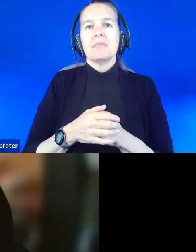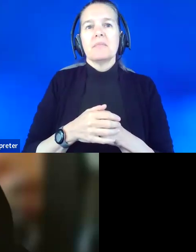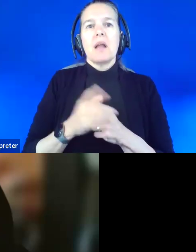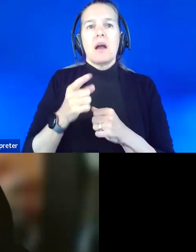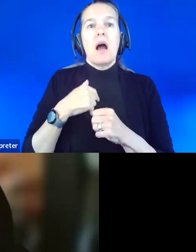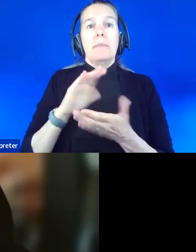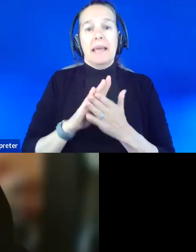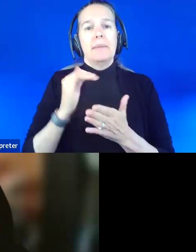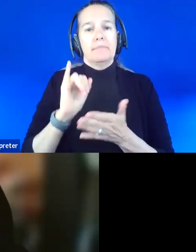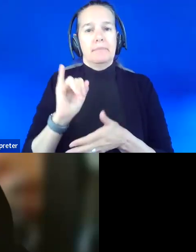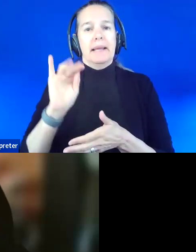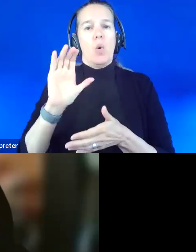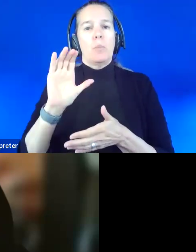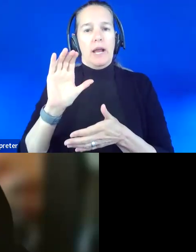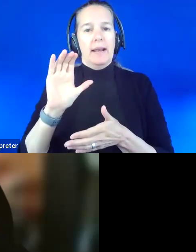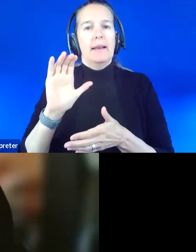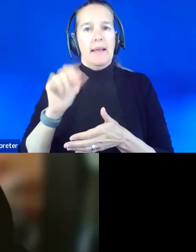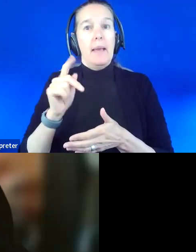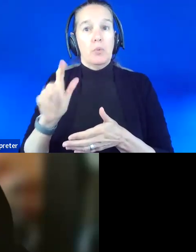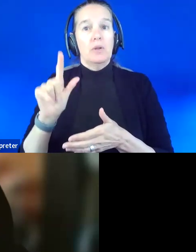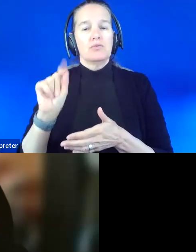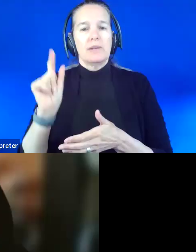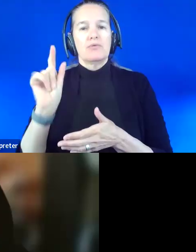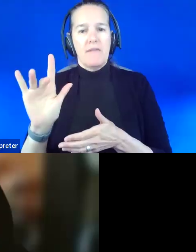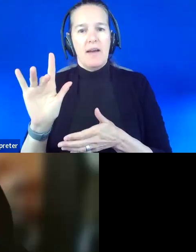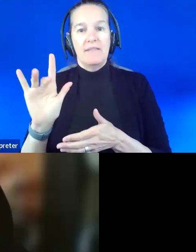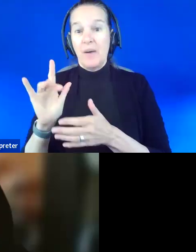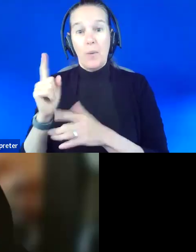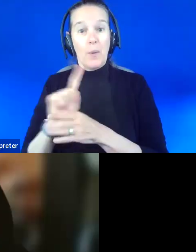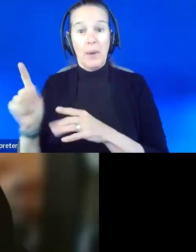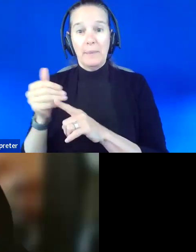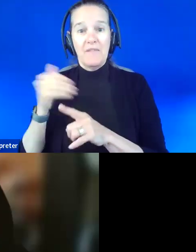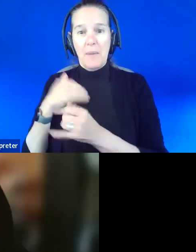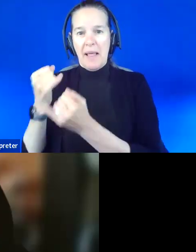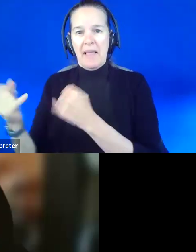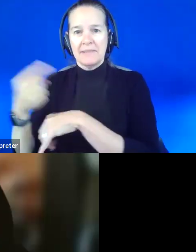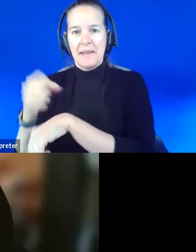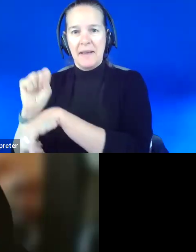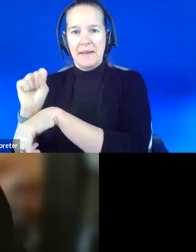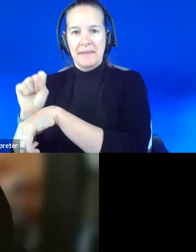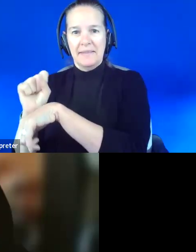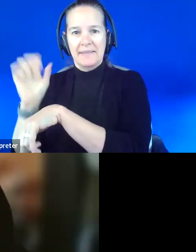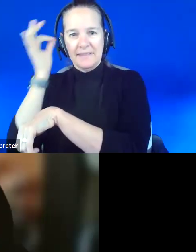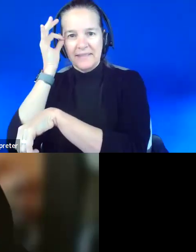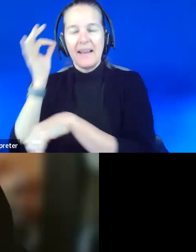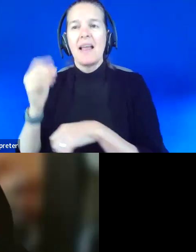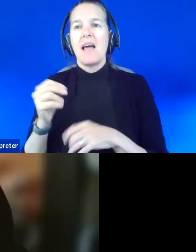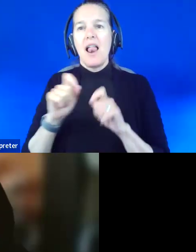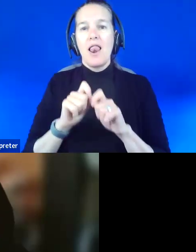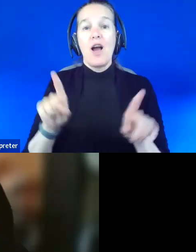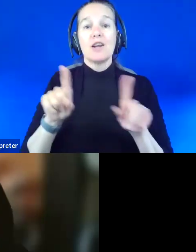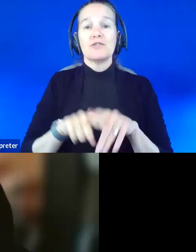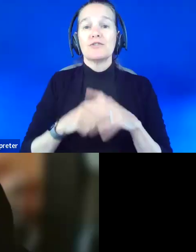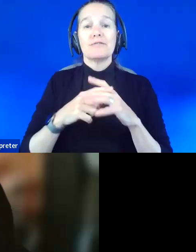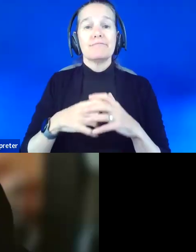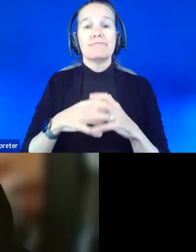in April 2025, a week before my last working day at Labor. I launched in June and July of